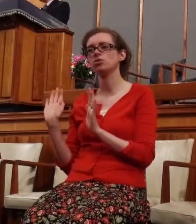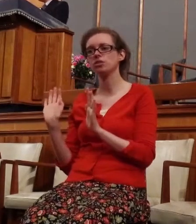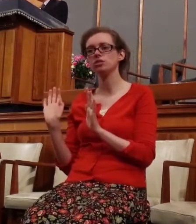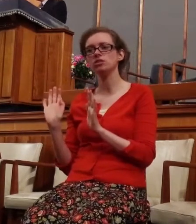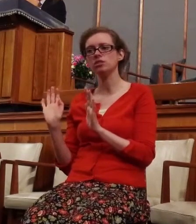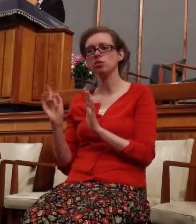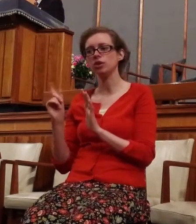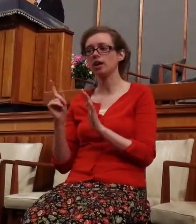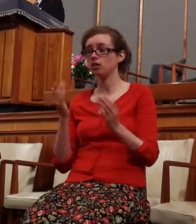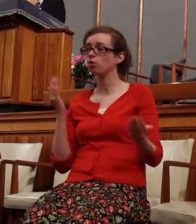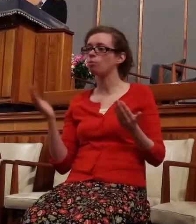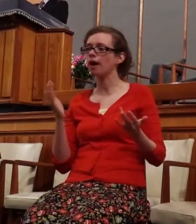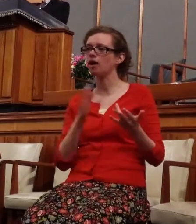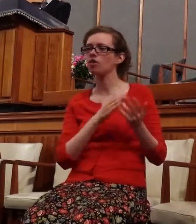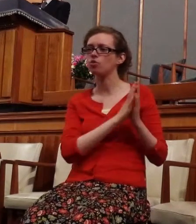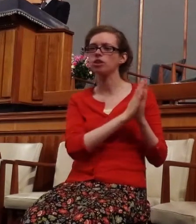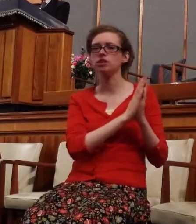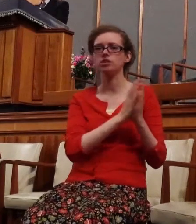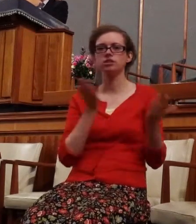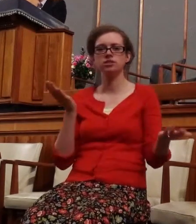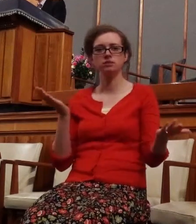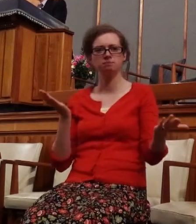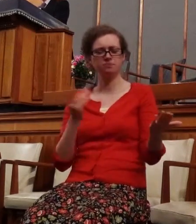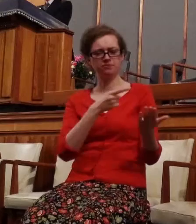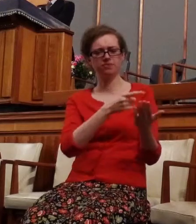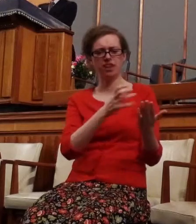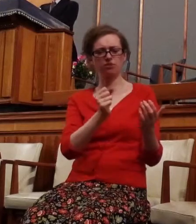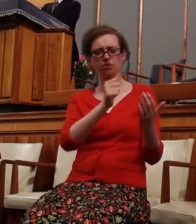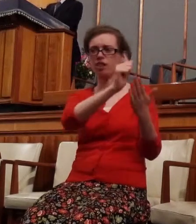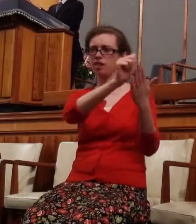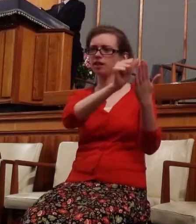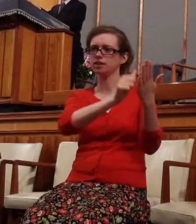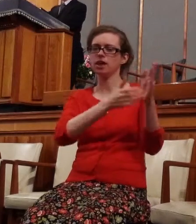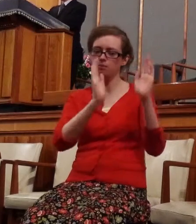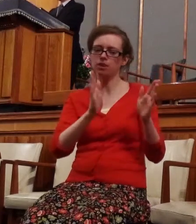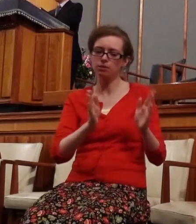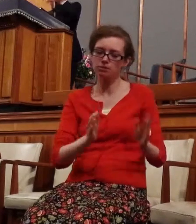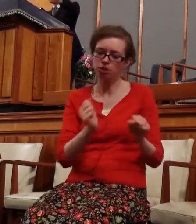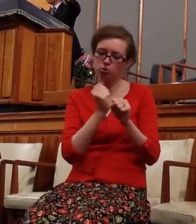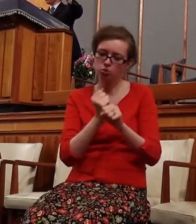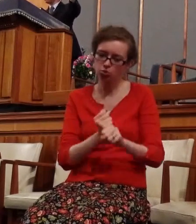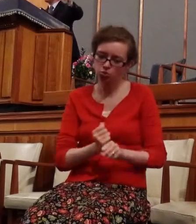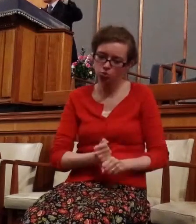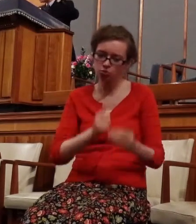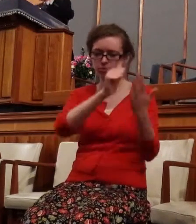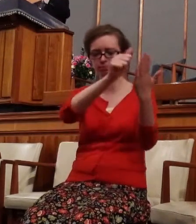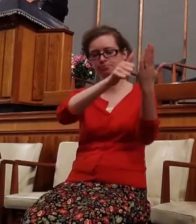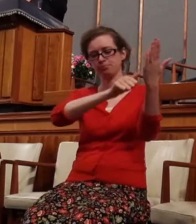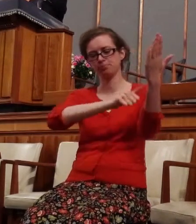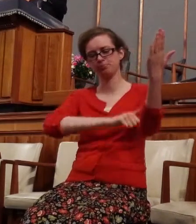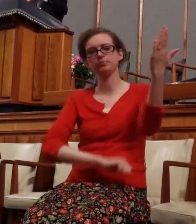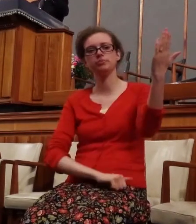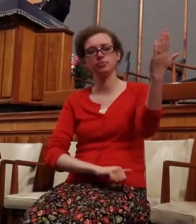take every religion, it's a to-do list. Do this, do this, do this, do this, do that, do that, do that. And